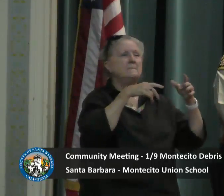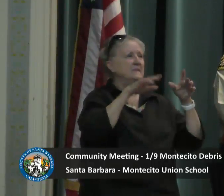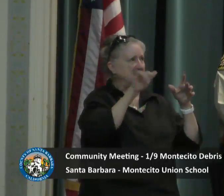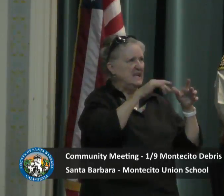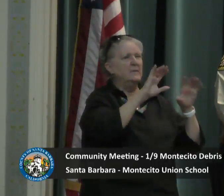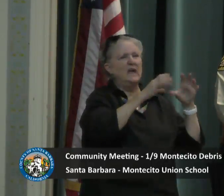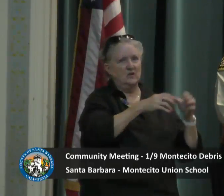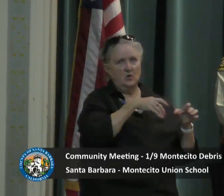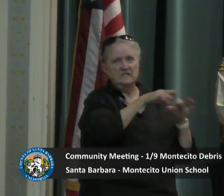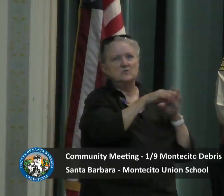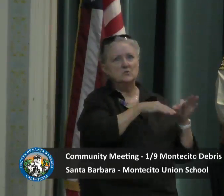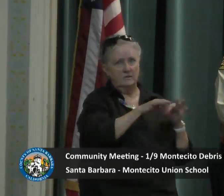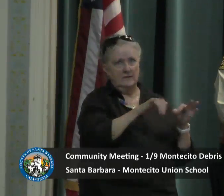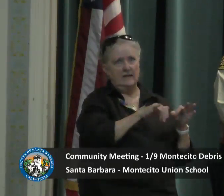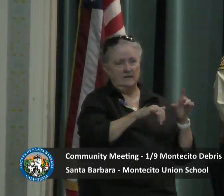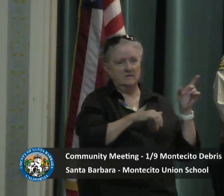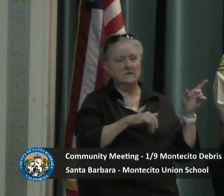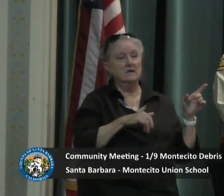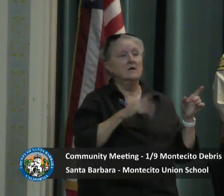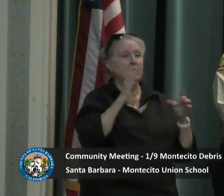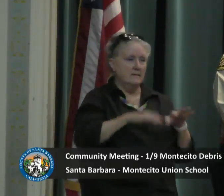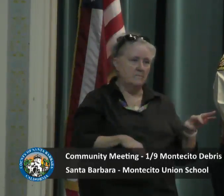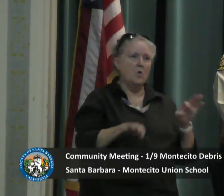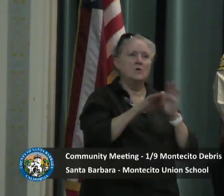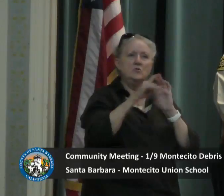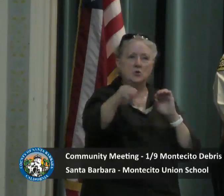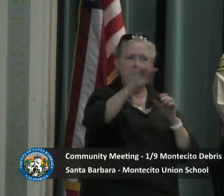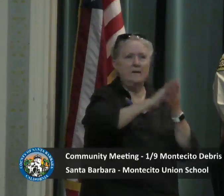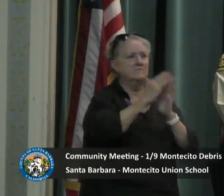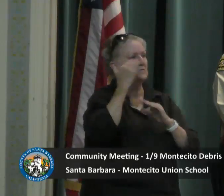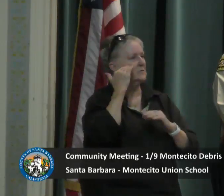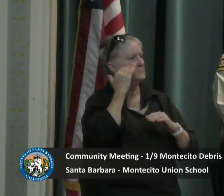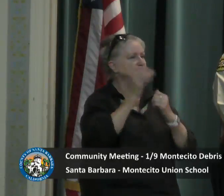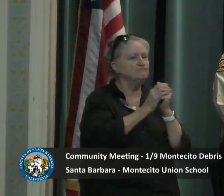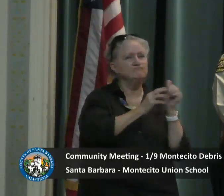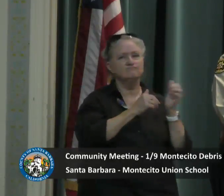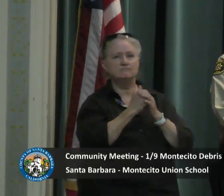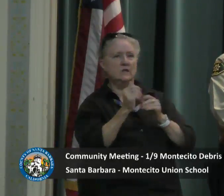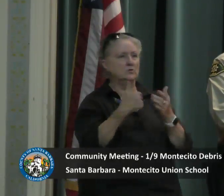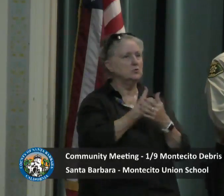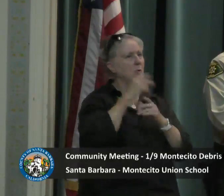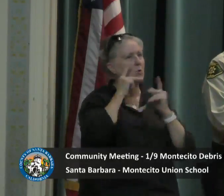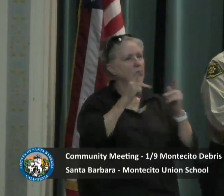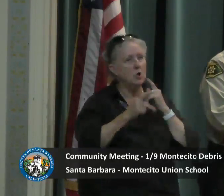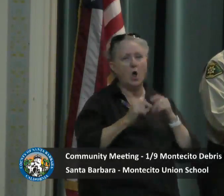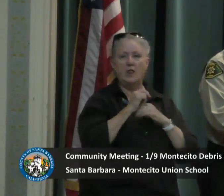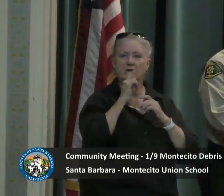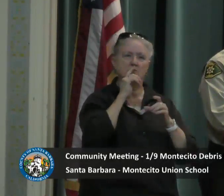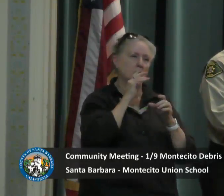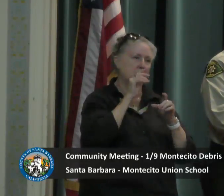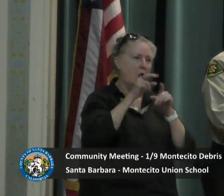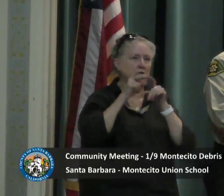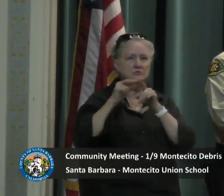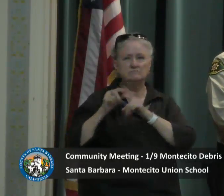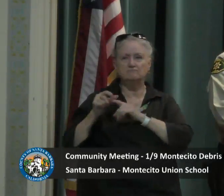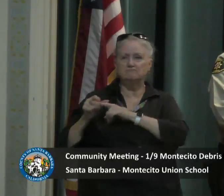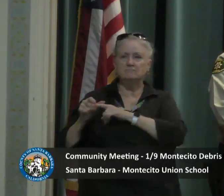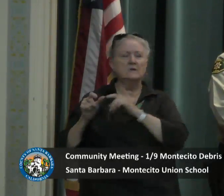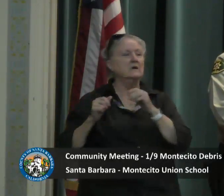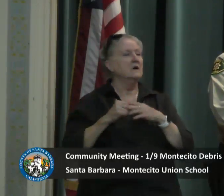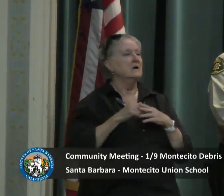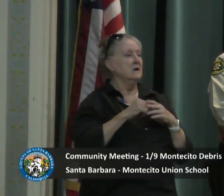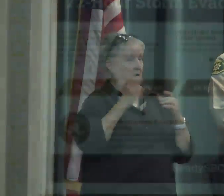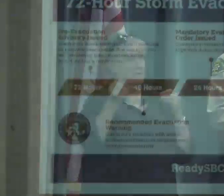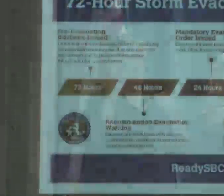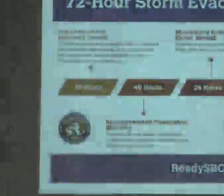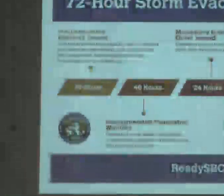for residents to become familiar with protocol and for them to understand